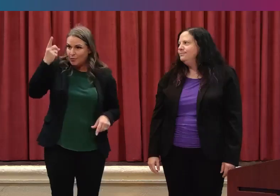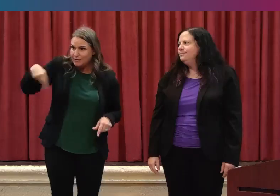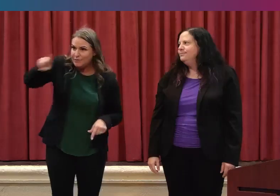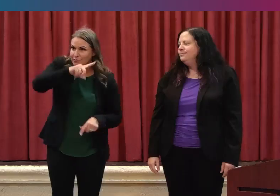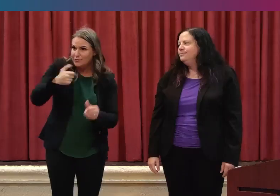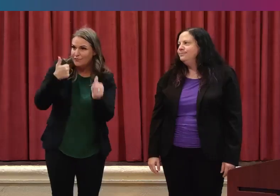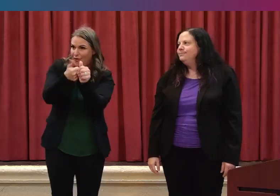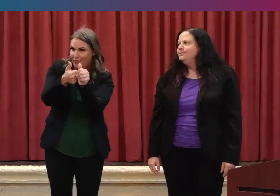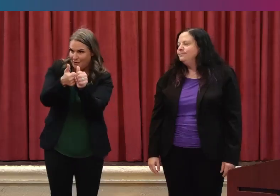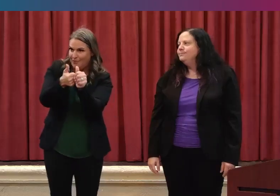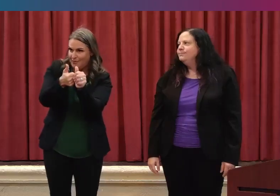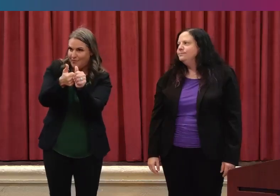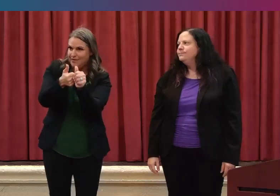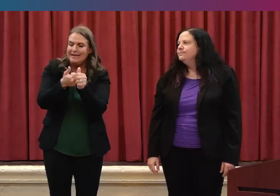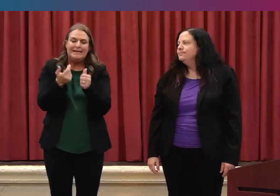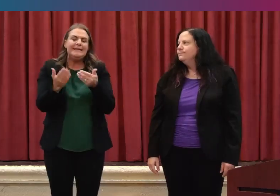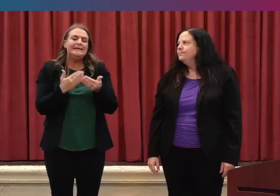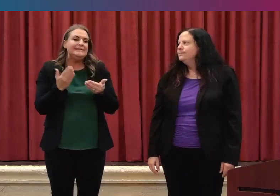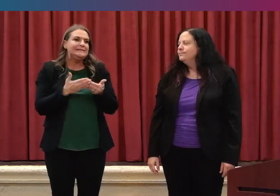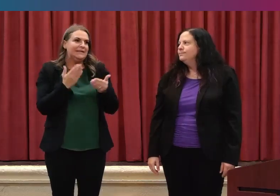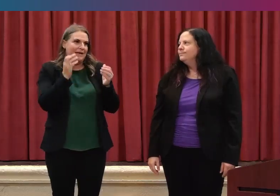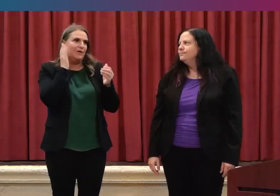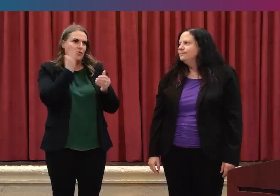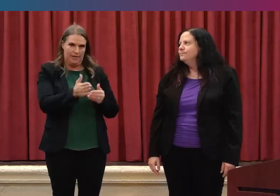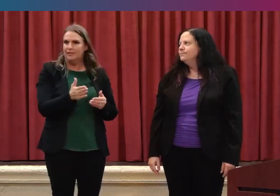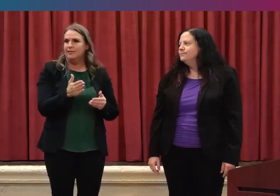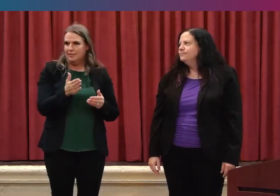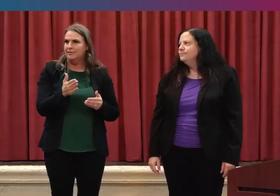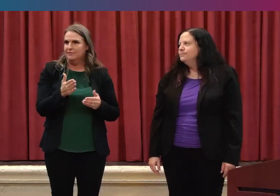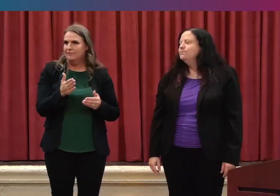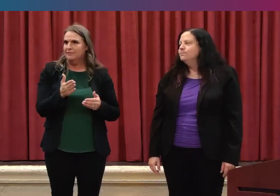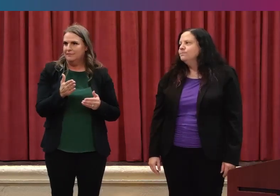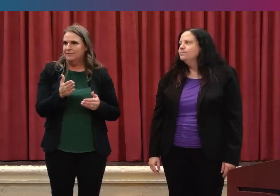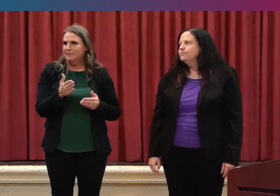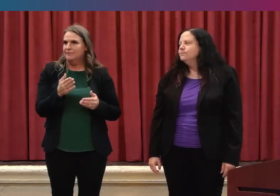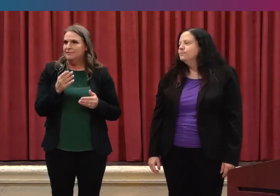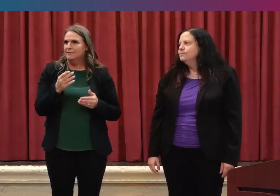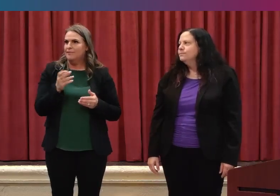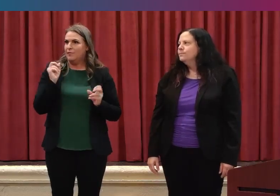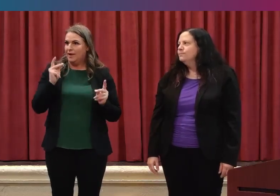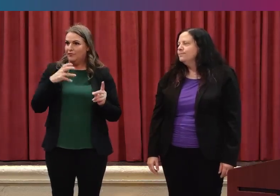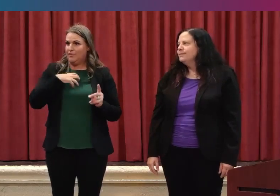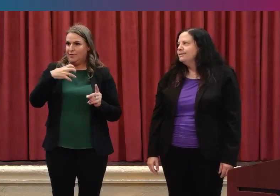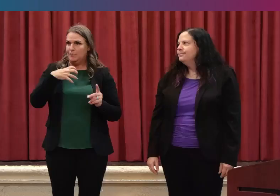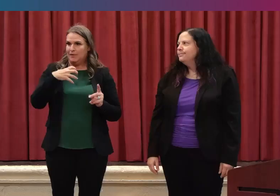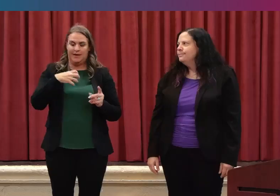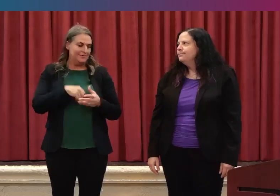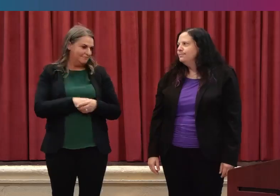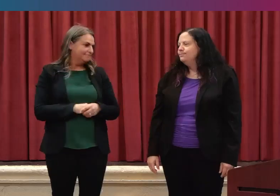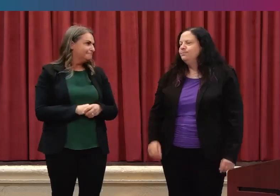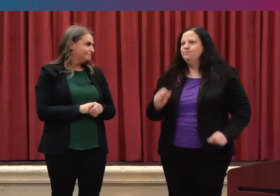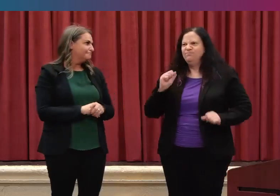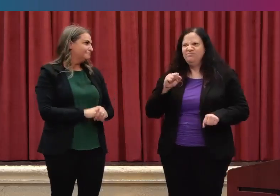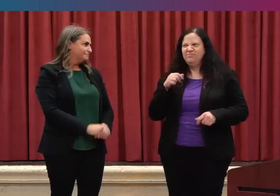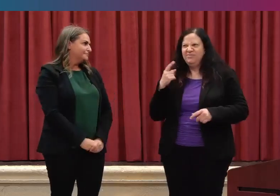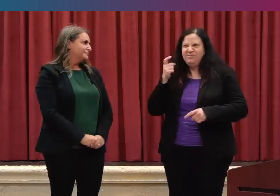And the resources that I've talked about will include all of the information, the step-by-step information to file a